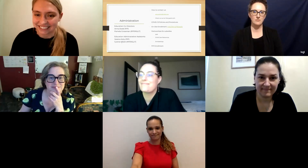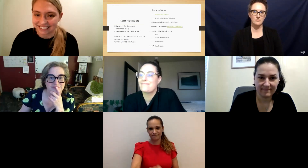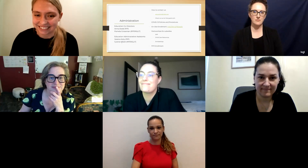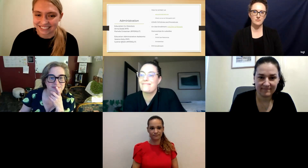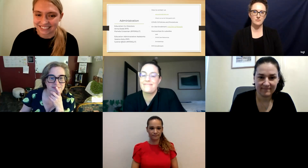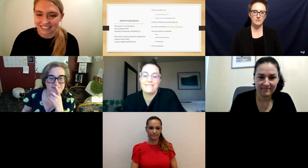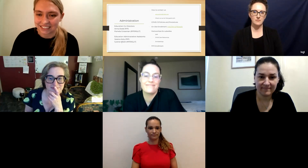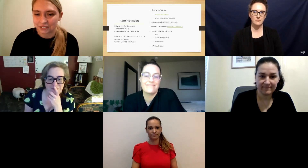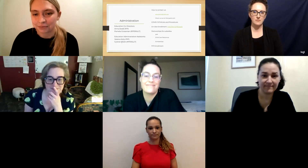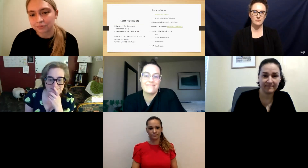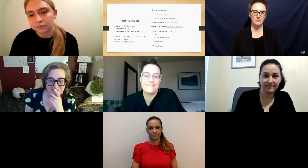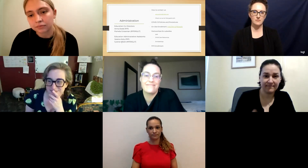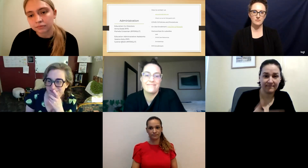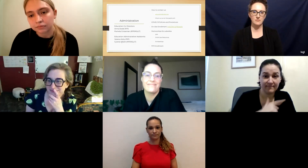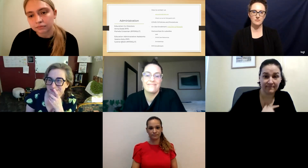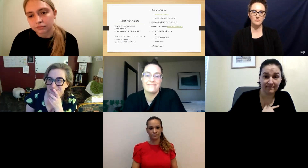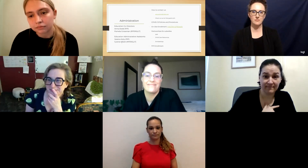Jessica.